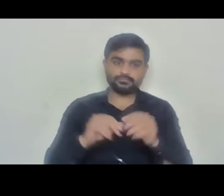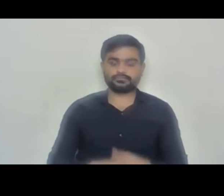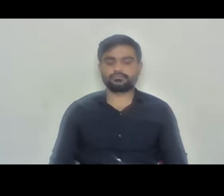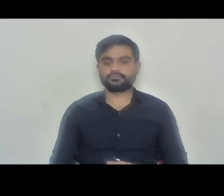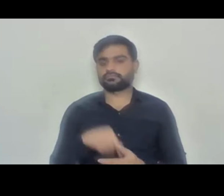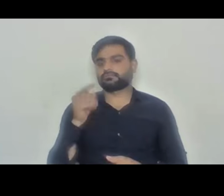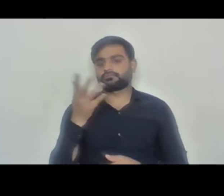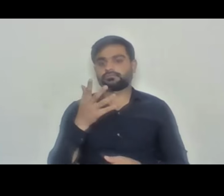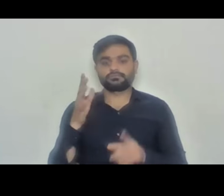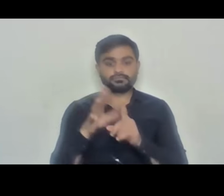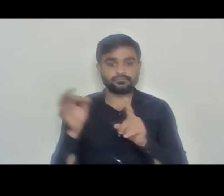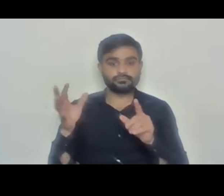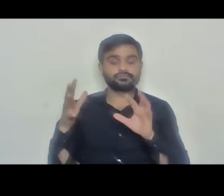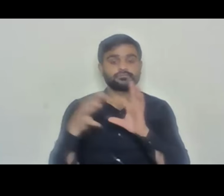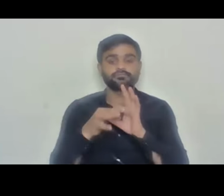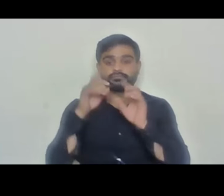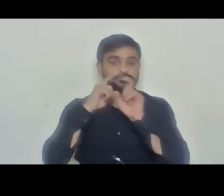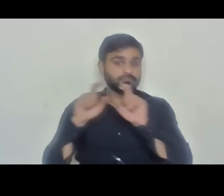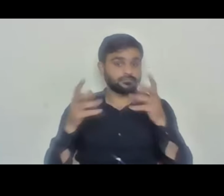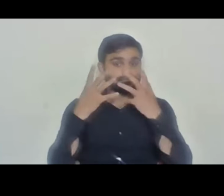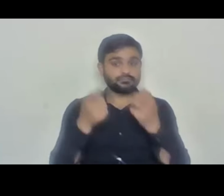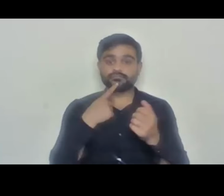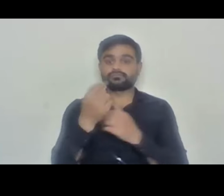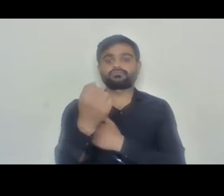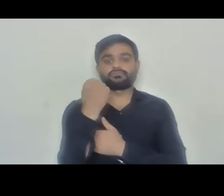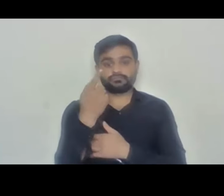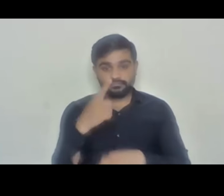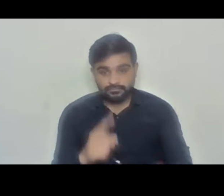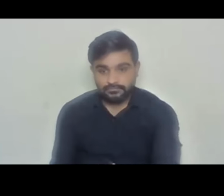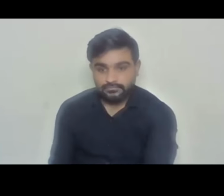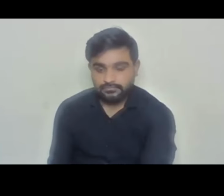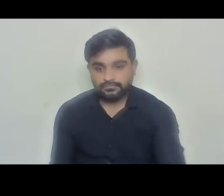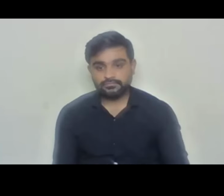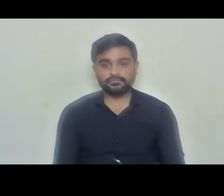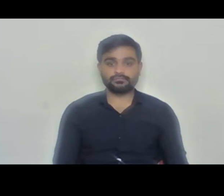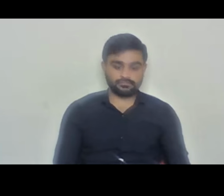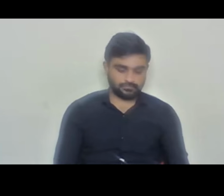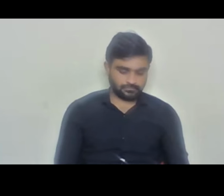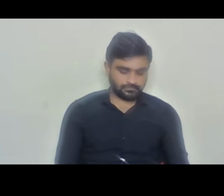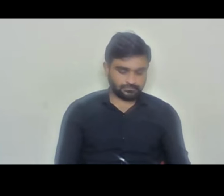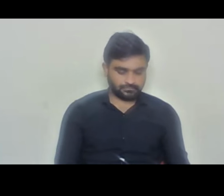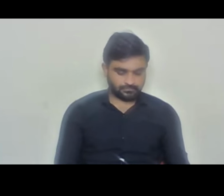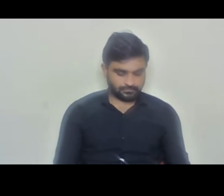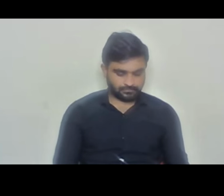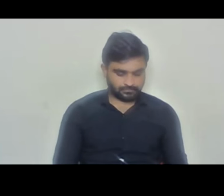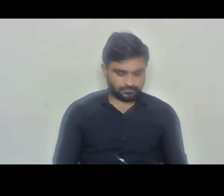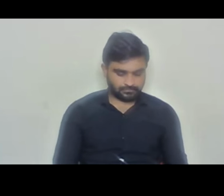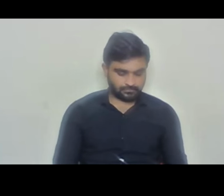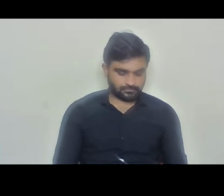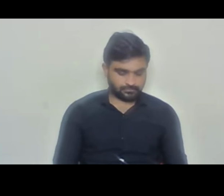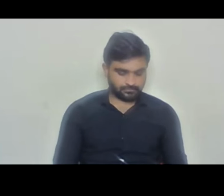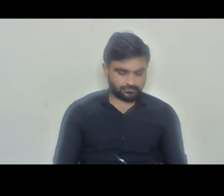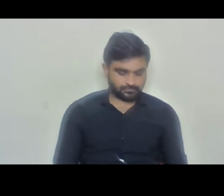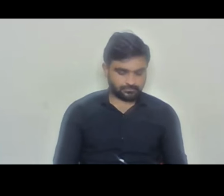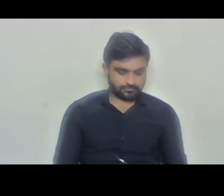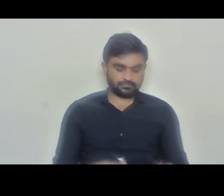because then that's clearly just not right. Okay. And you are open about the methods you have adopted. You are open about